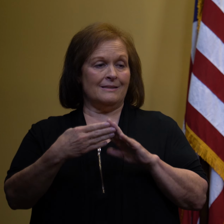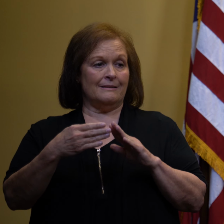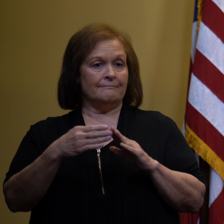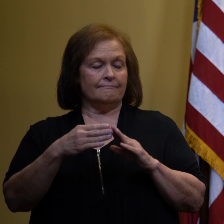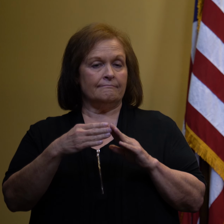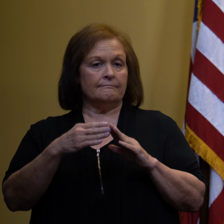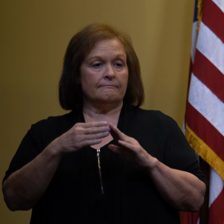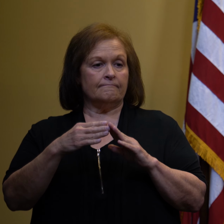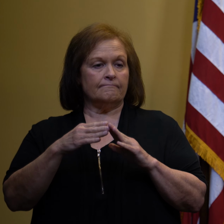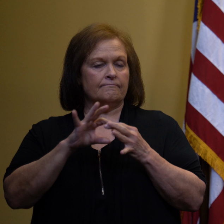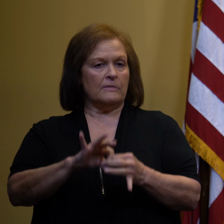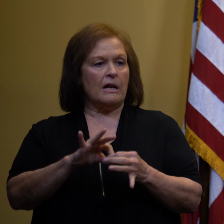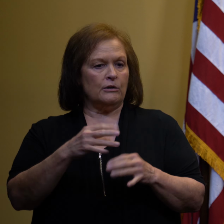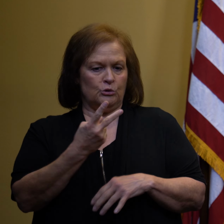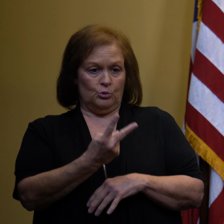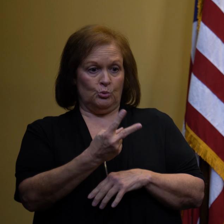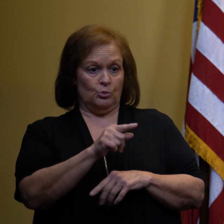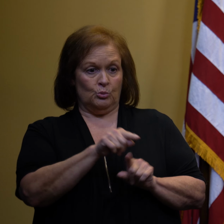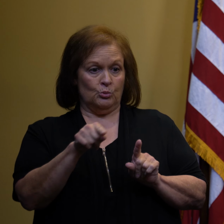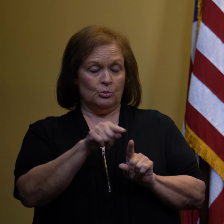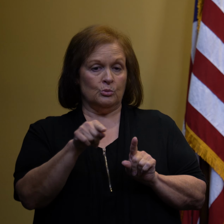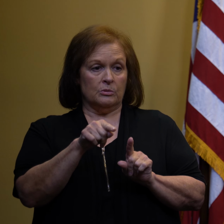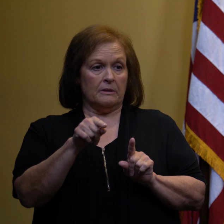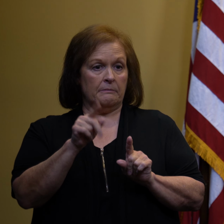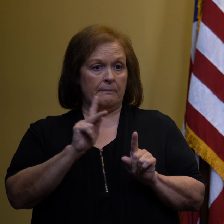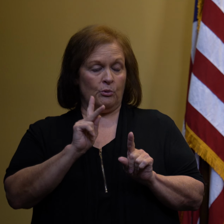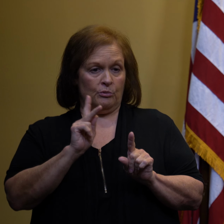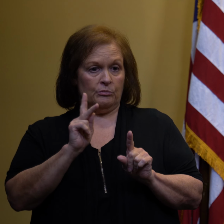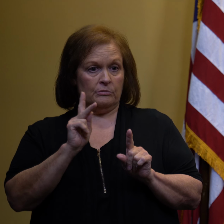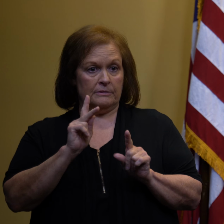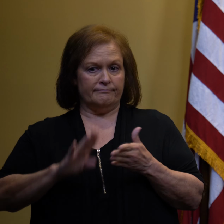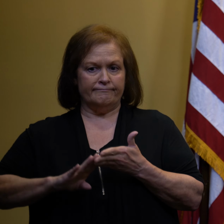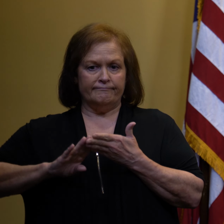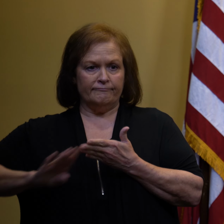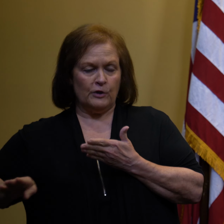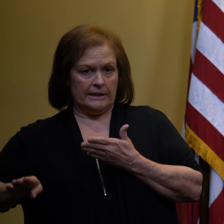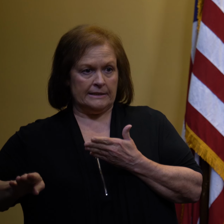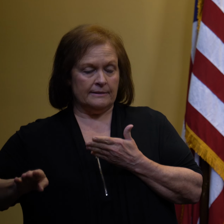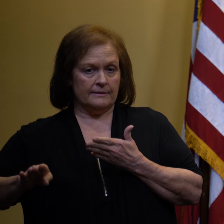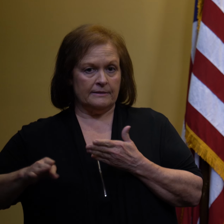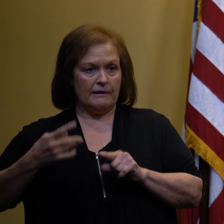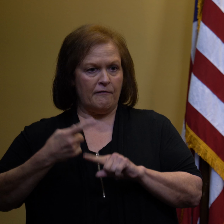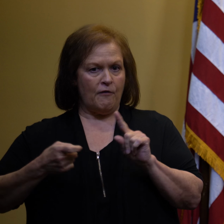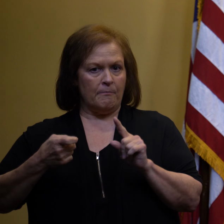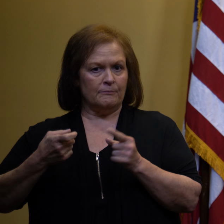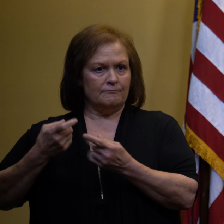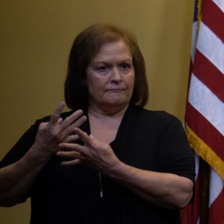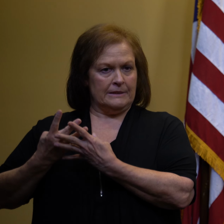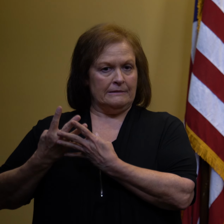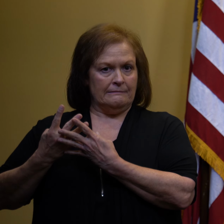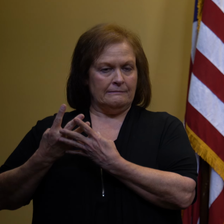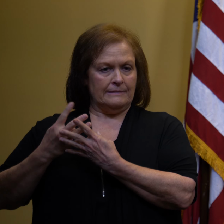Particularly involving even two young people that were recently released from our Juvenile Justice